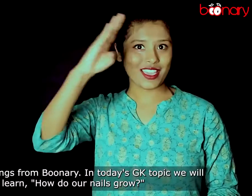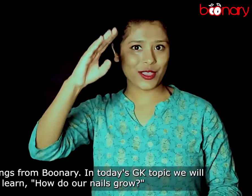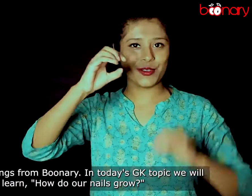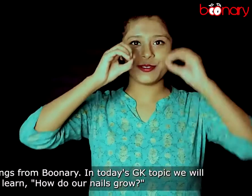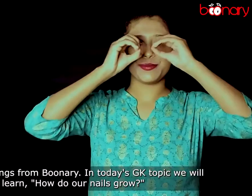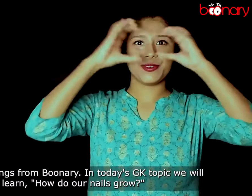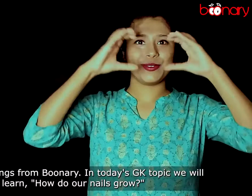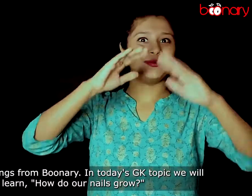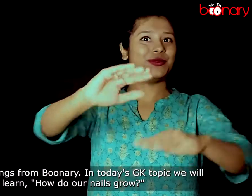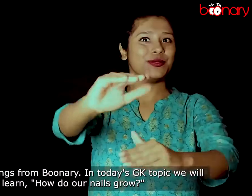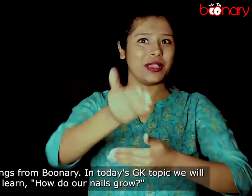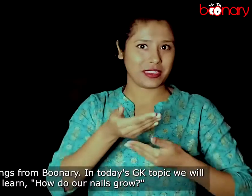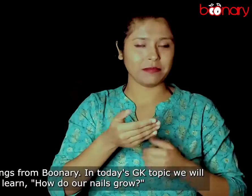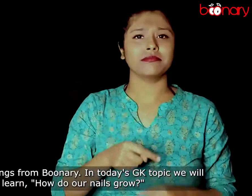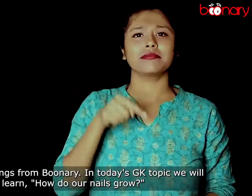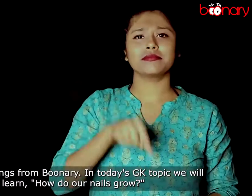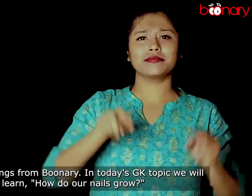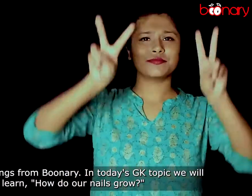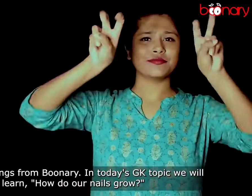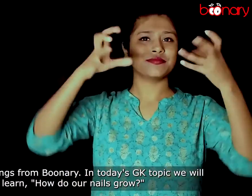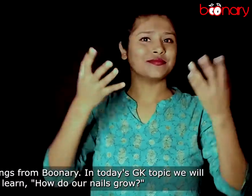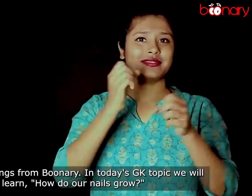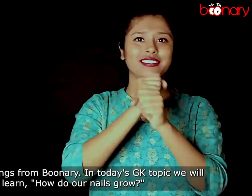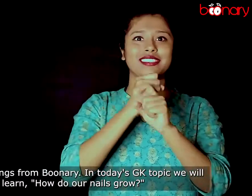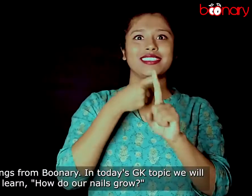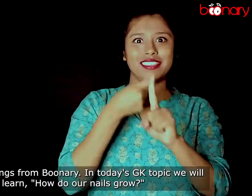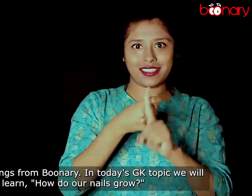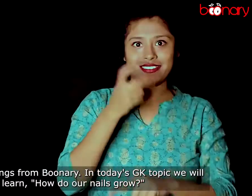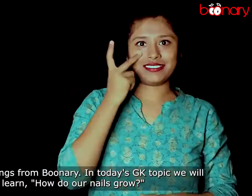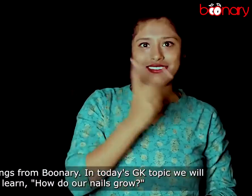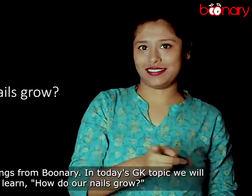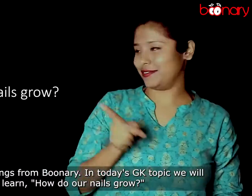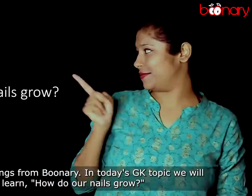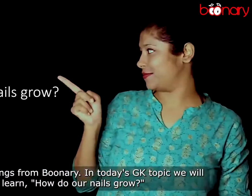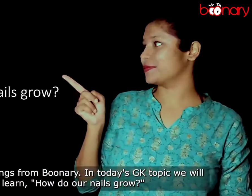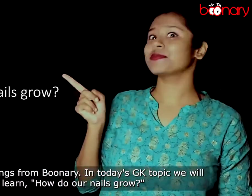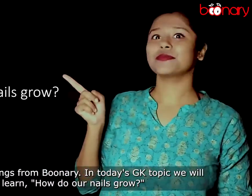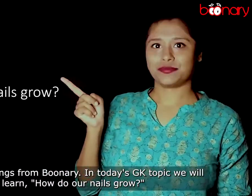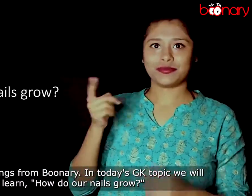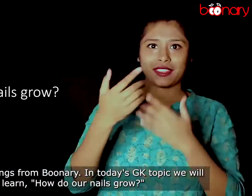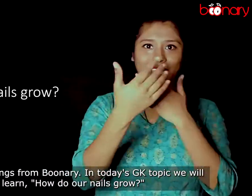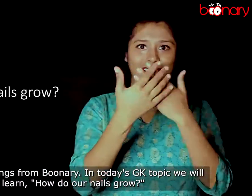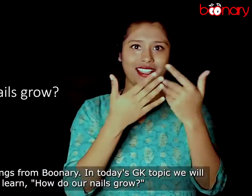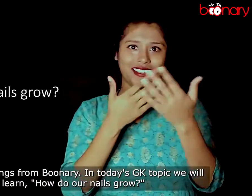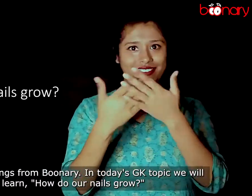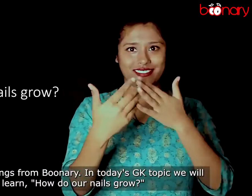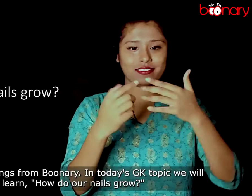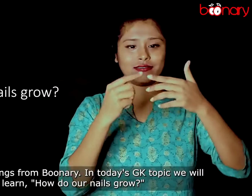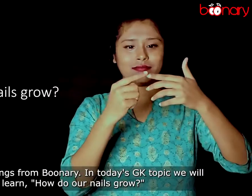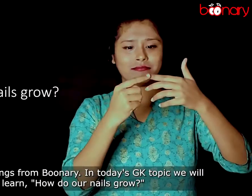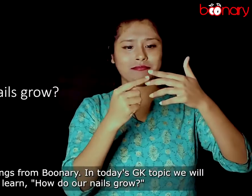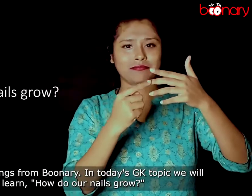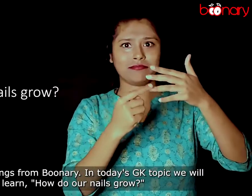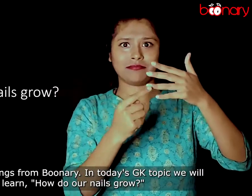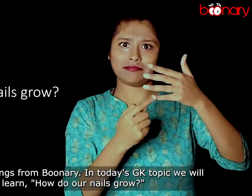Hello, greetings from Boonery. In today's GK topic, we will learn how do our